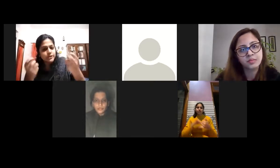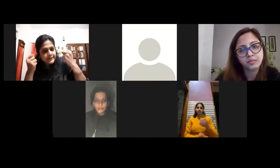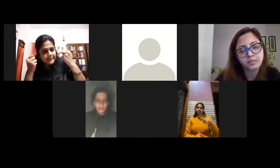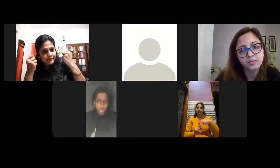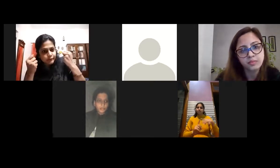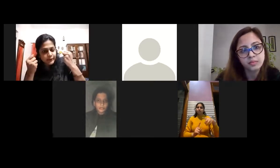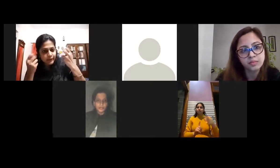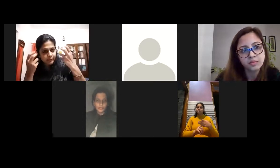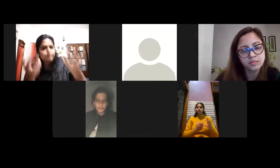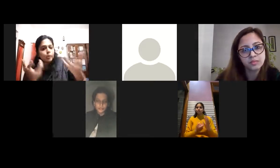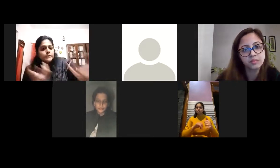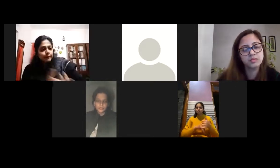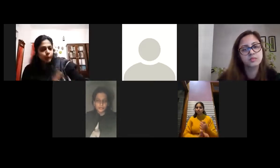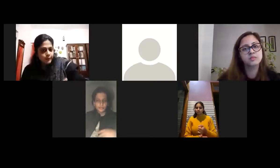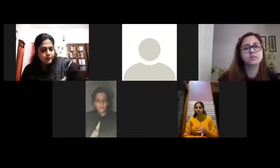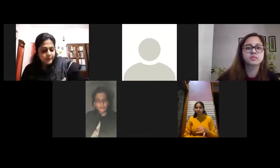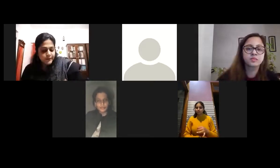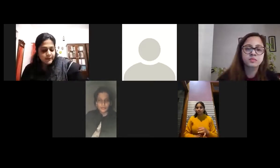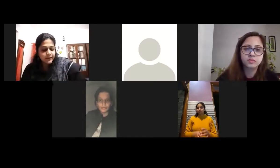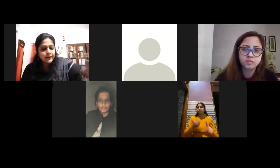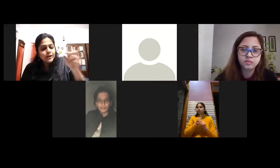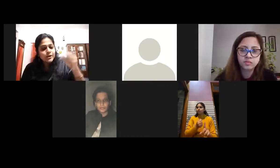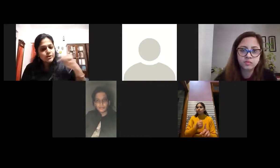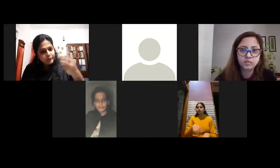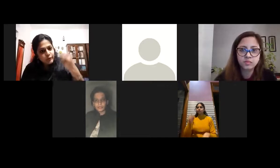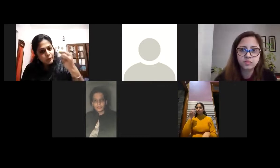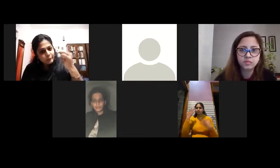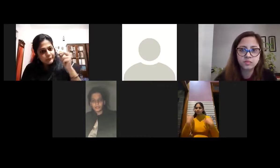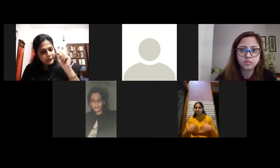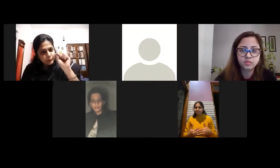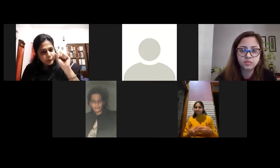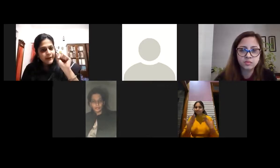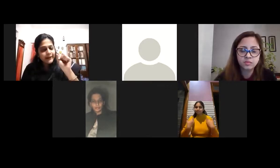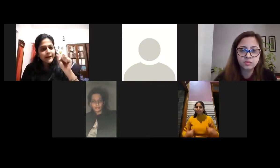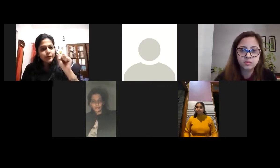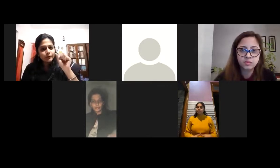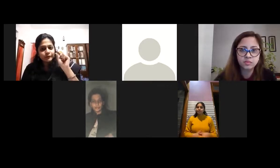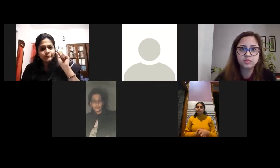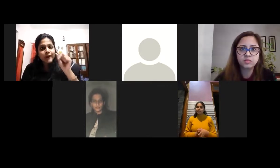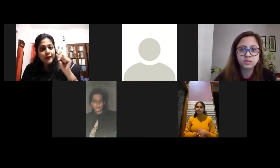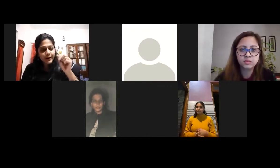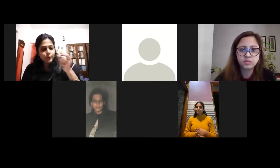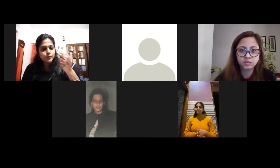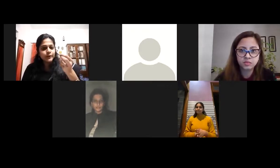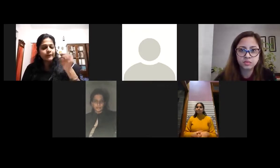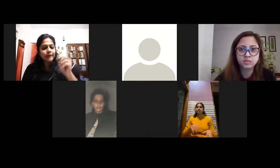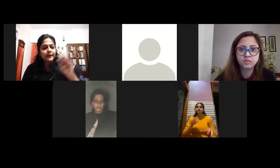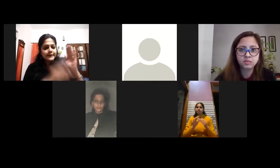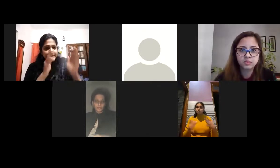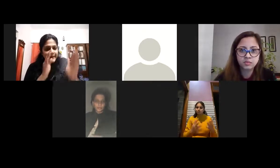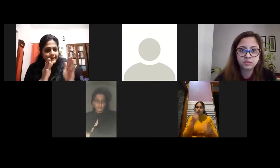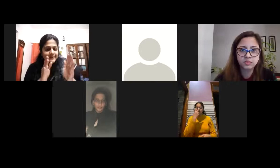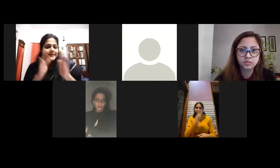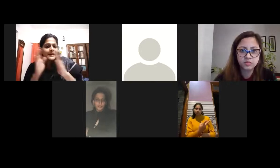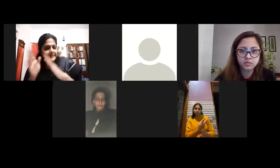ocular registers that are enforcing embodiment of a particular kind. So therefore, when you're looking at the idea of fire, I'm also looking at fire